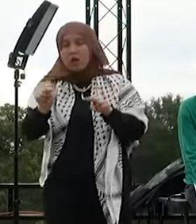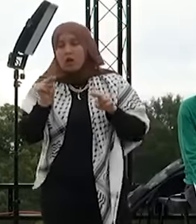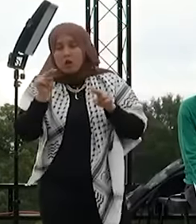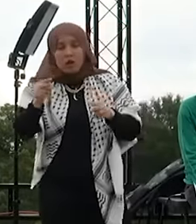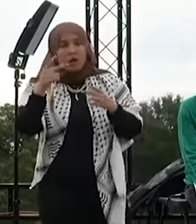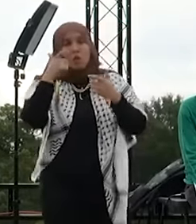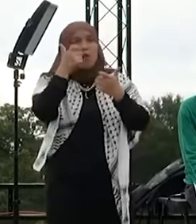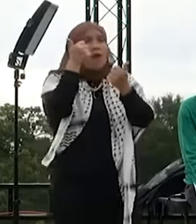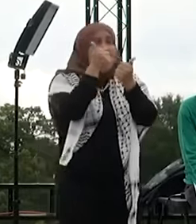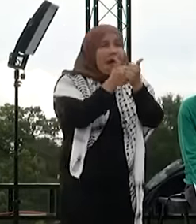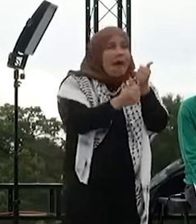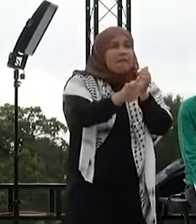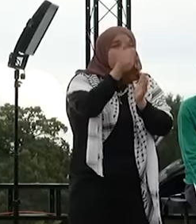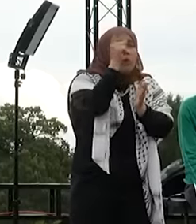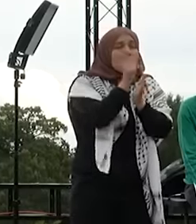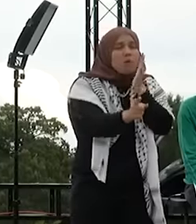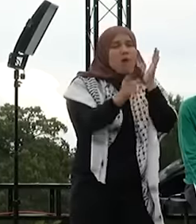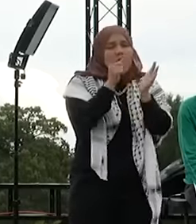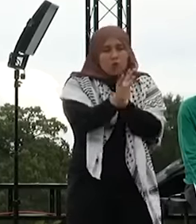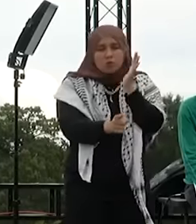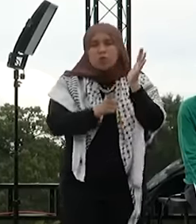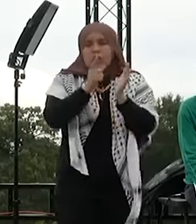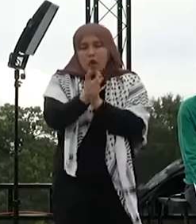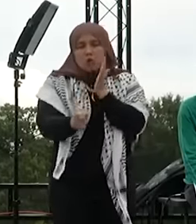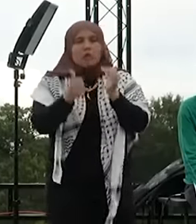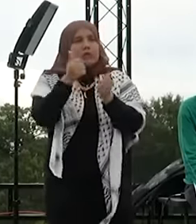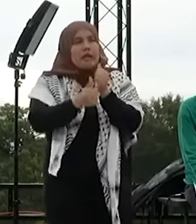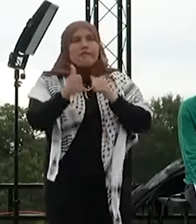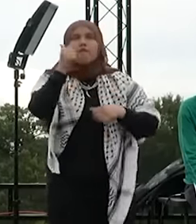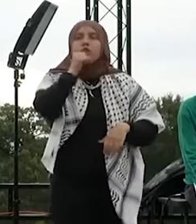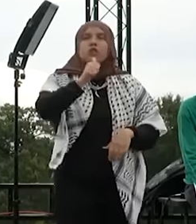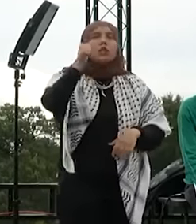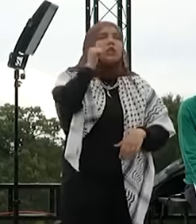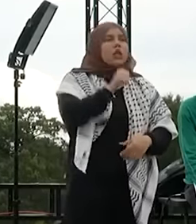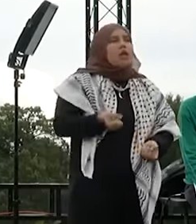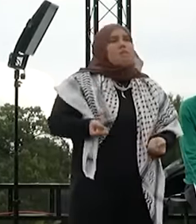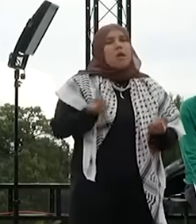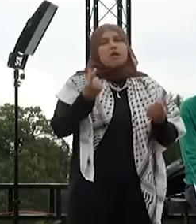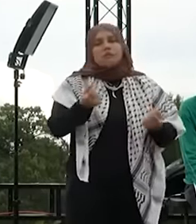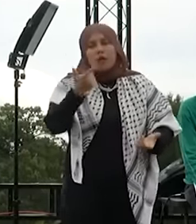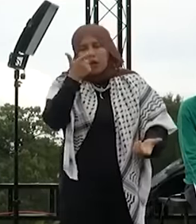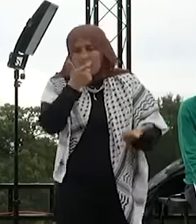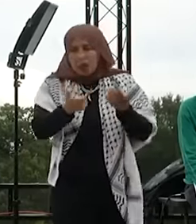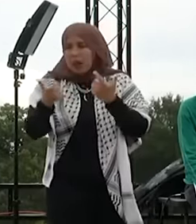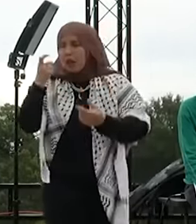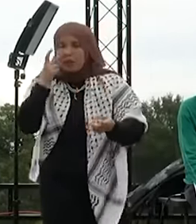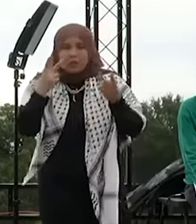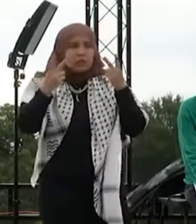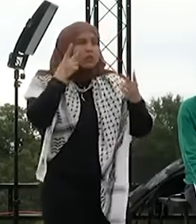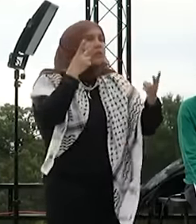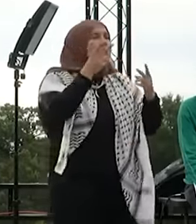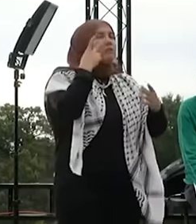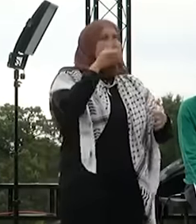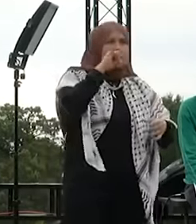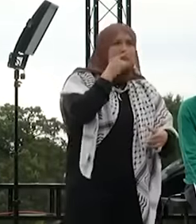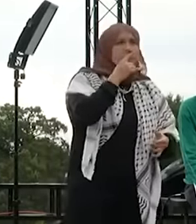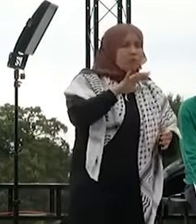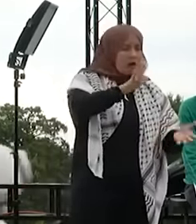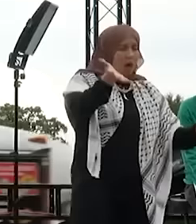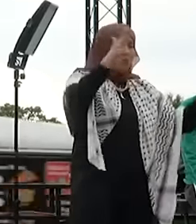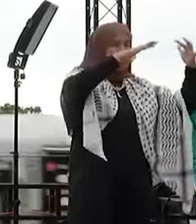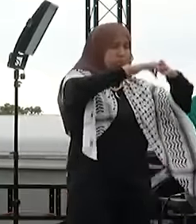moment, hours and hours a day, as innocent people, as children are pulled from under the